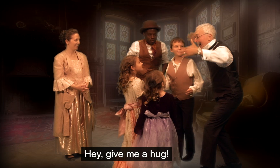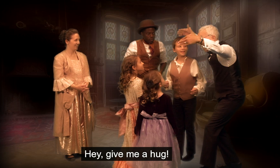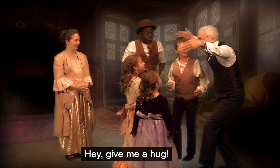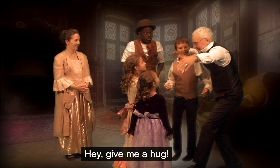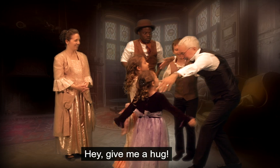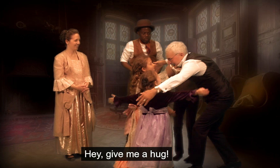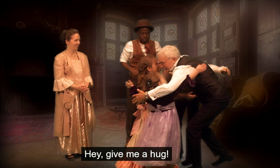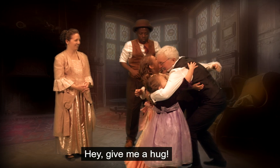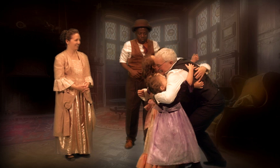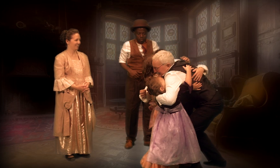give me a hug.